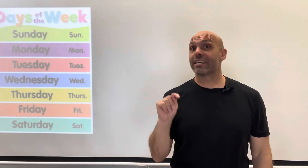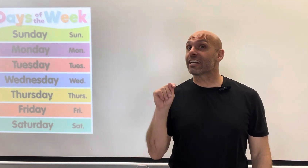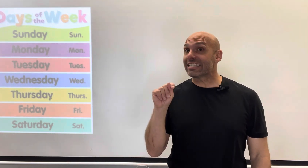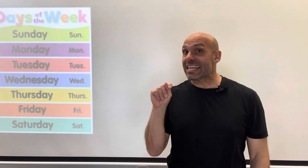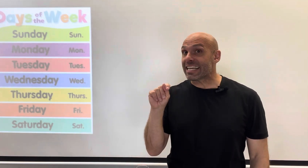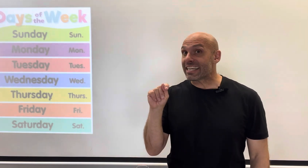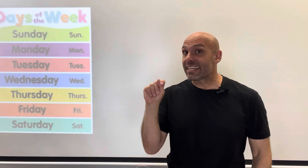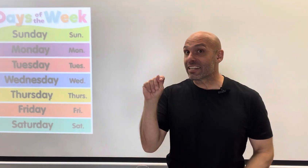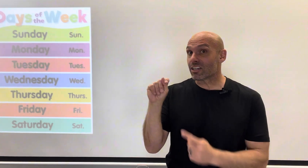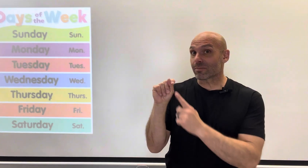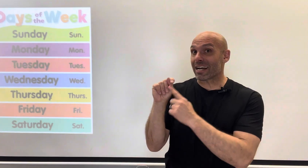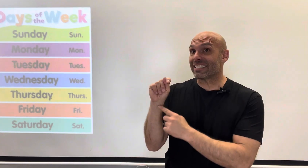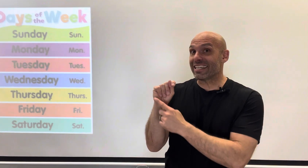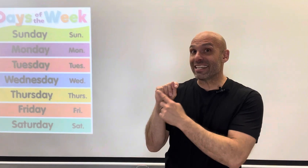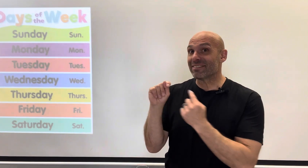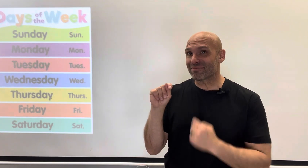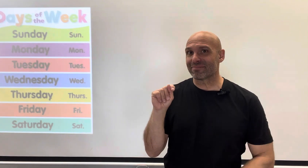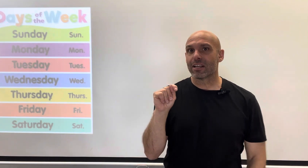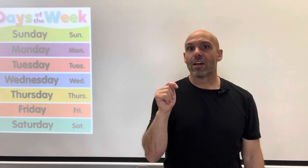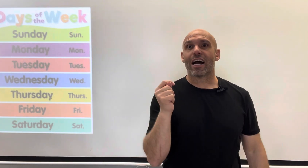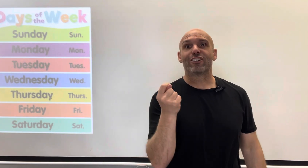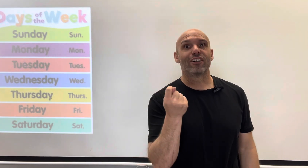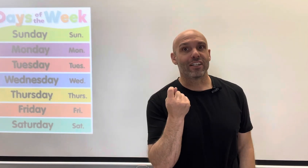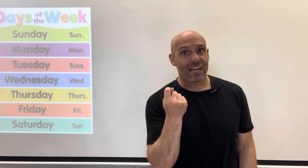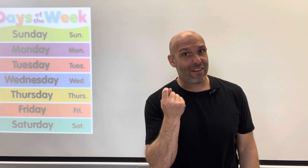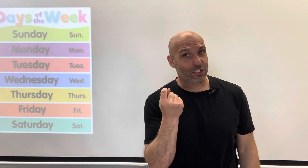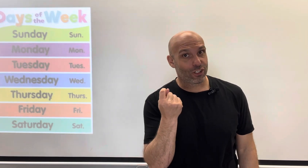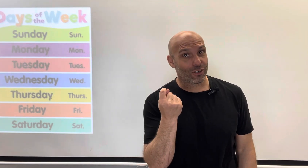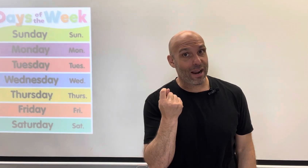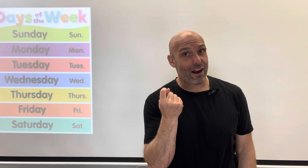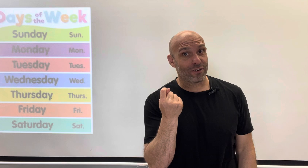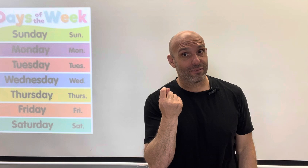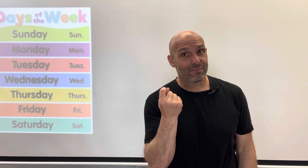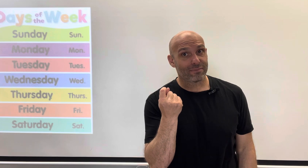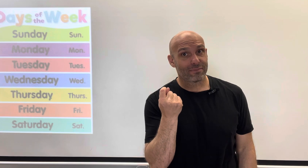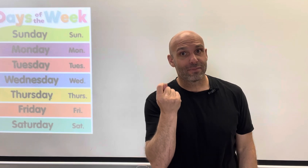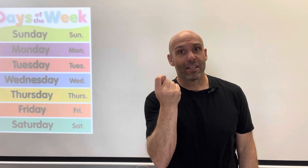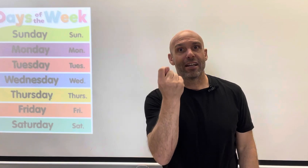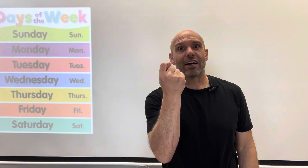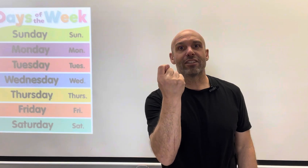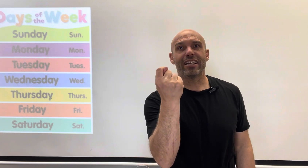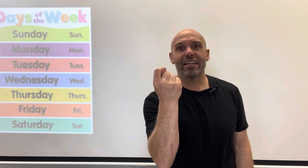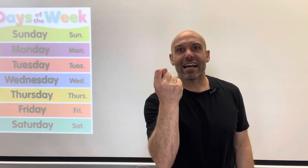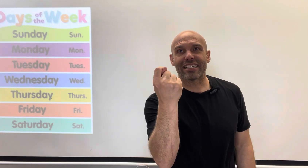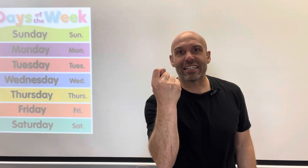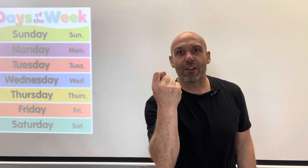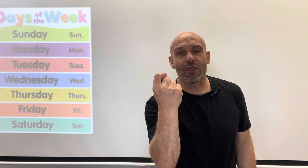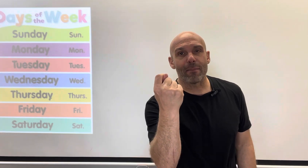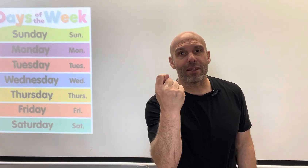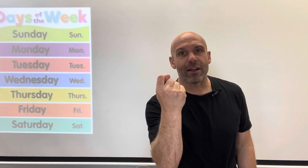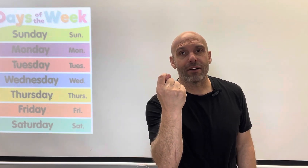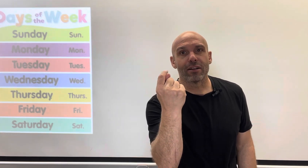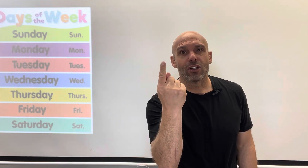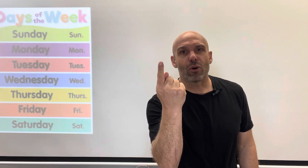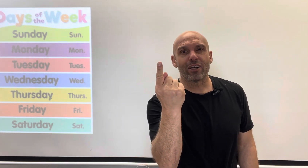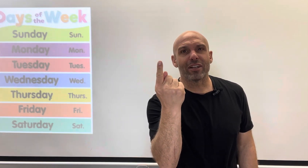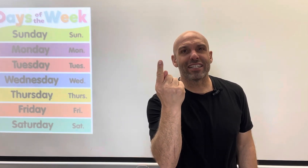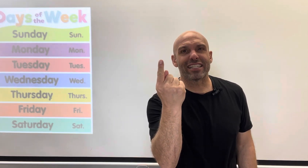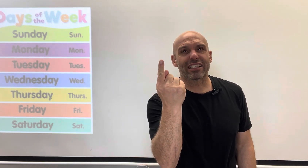a T. Here's my T. I have it turned around. Now T, I can see the thumb in there. So I don't need to stick the